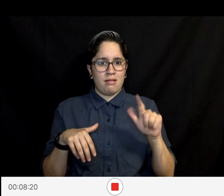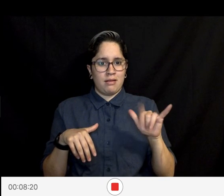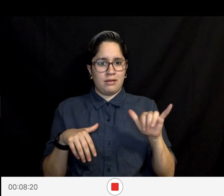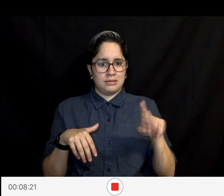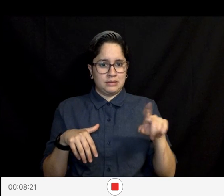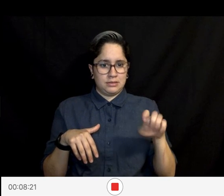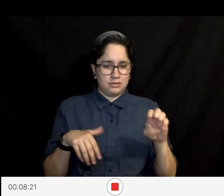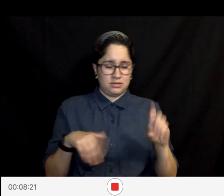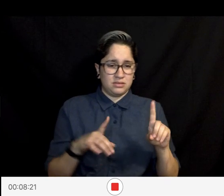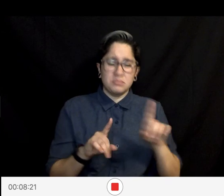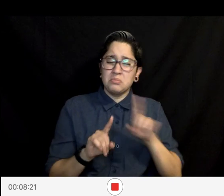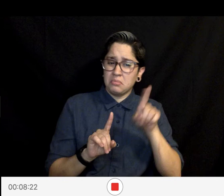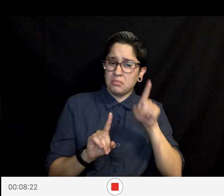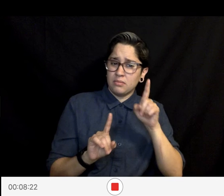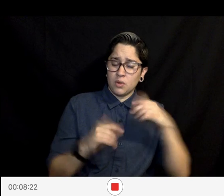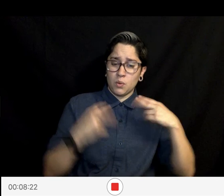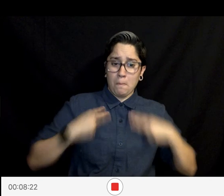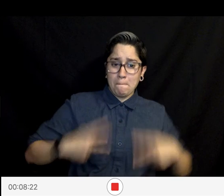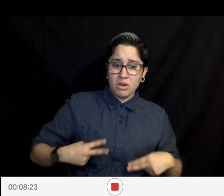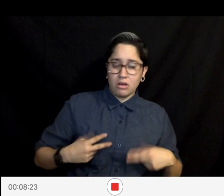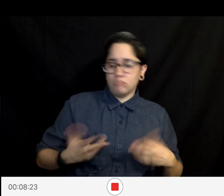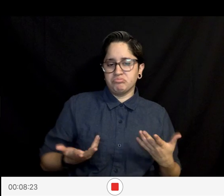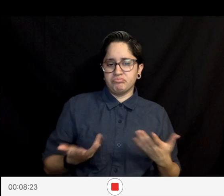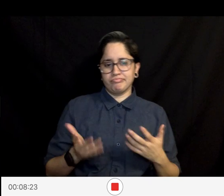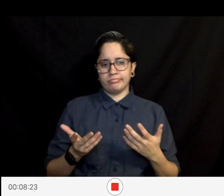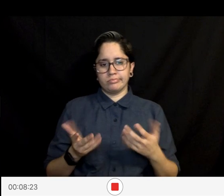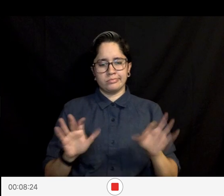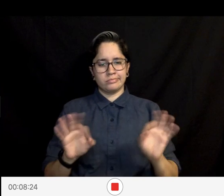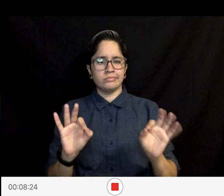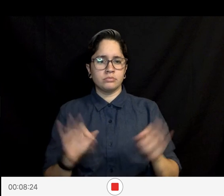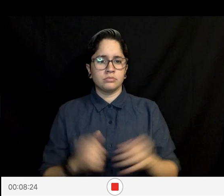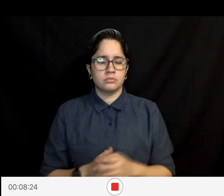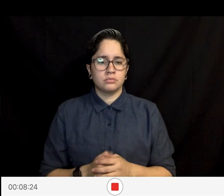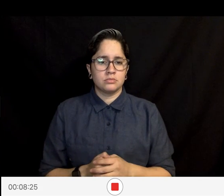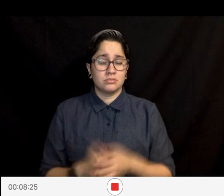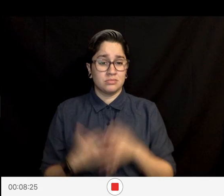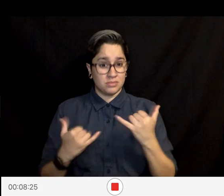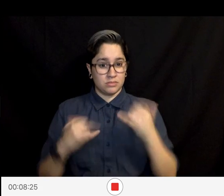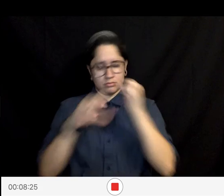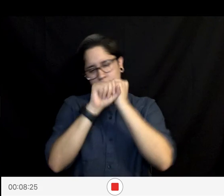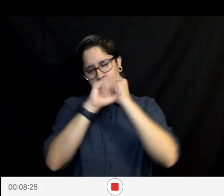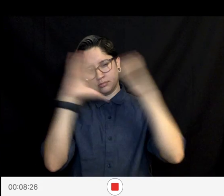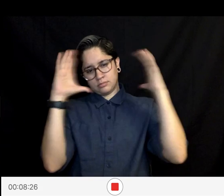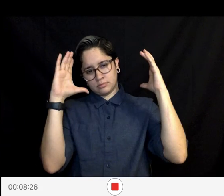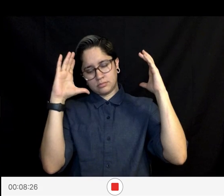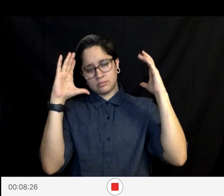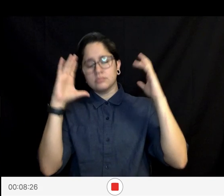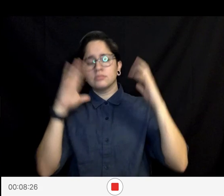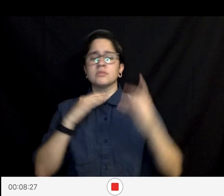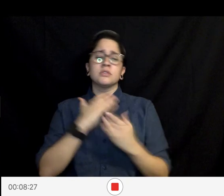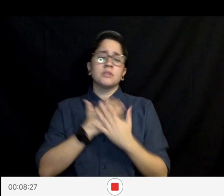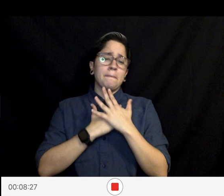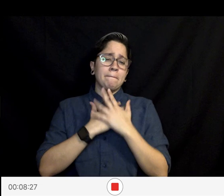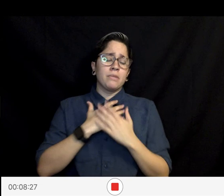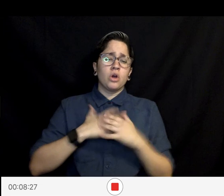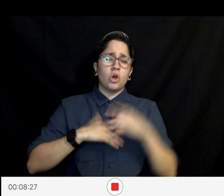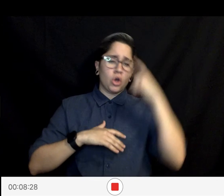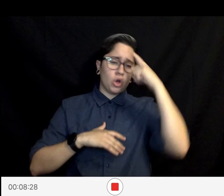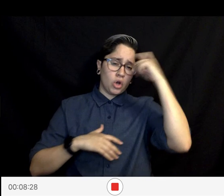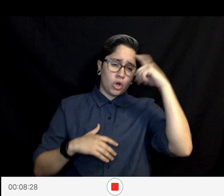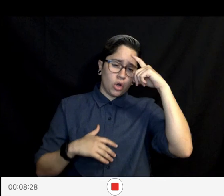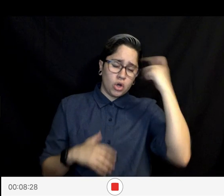you're enjoying your warm summer vacation on a beach, pre-COVID of course, and